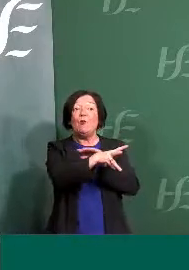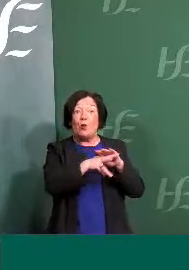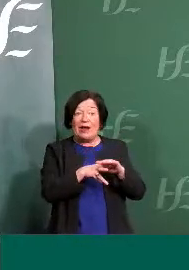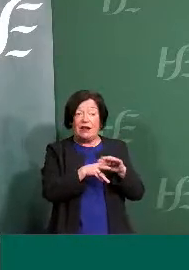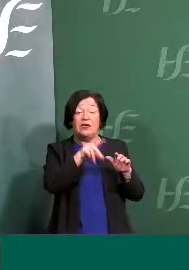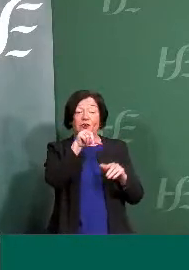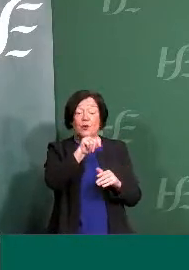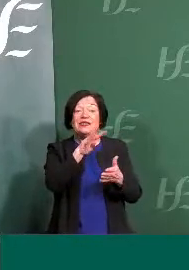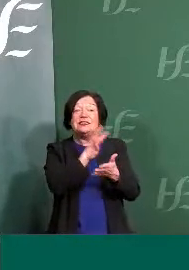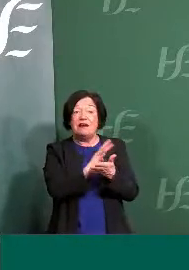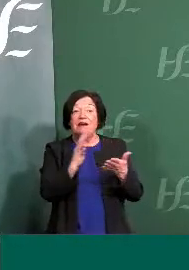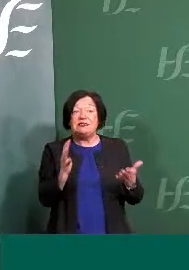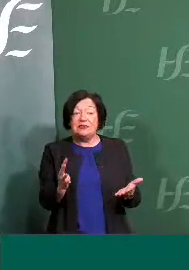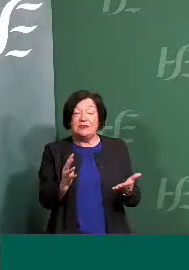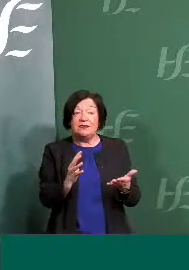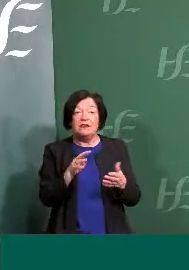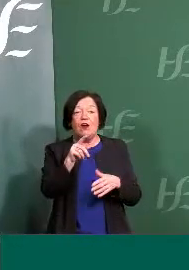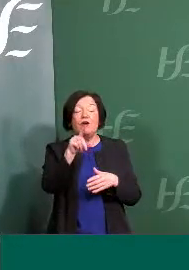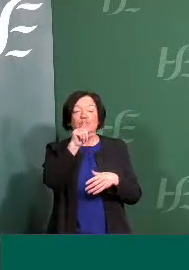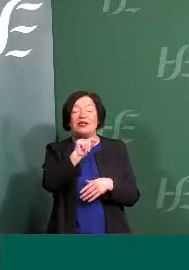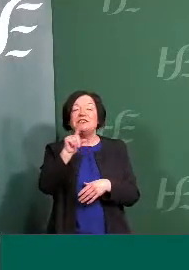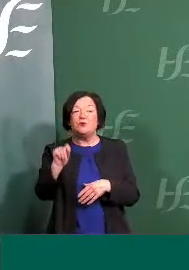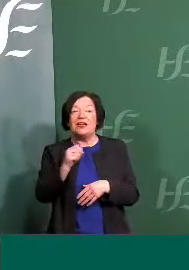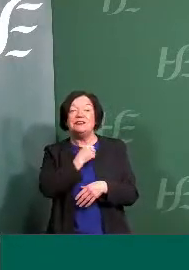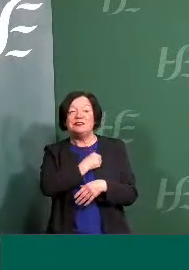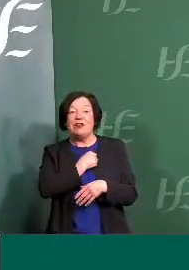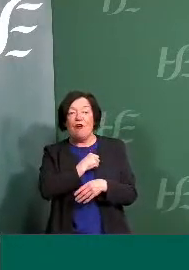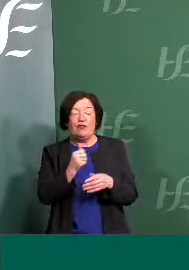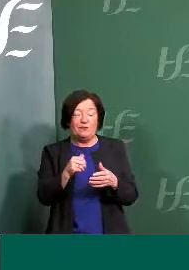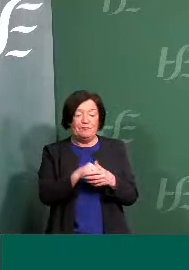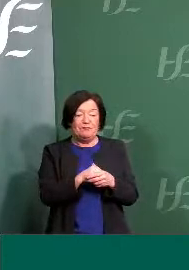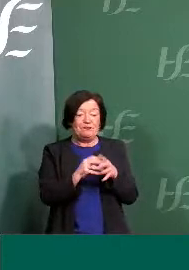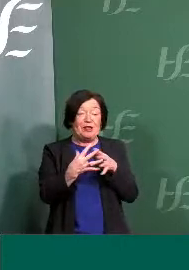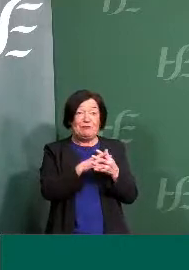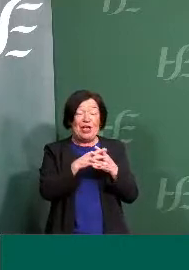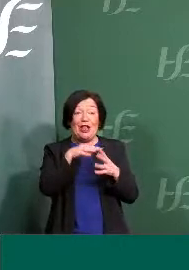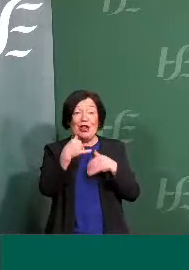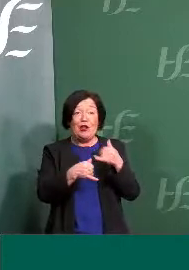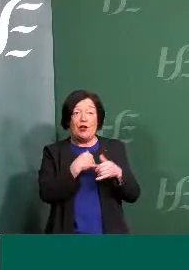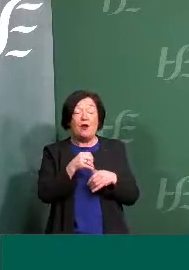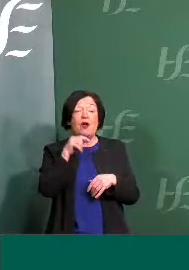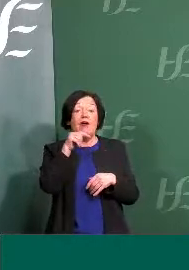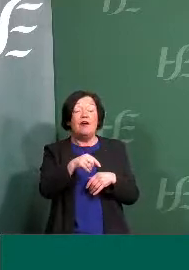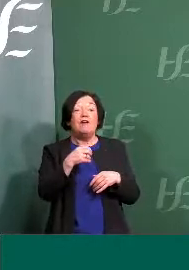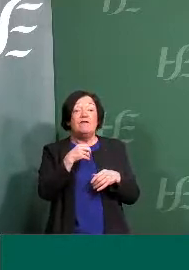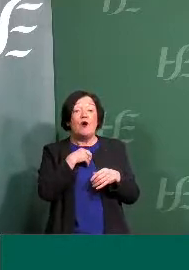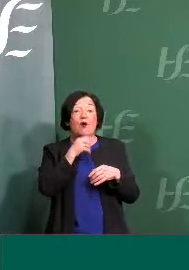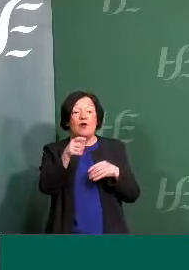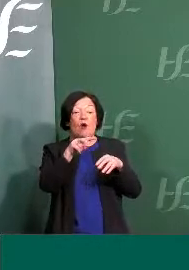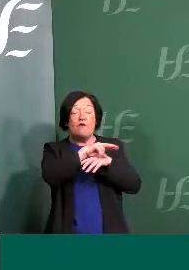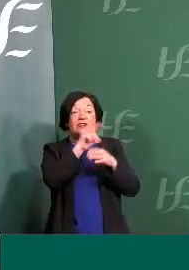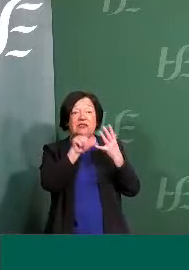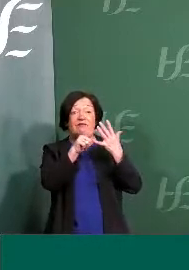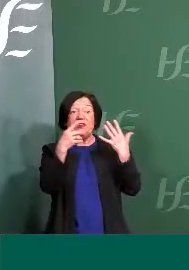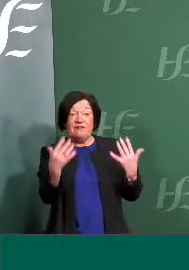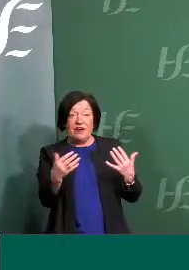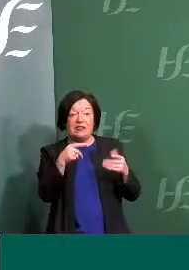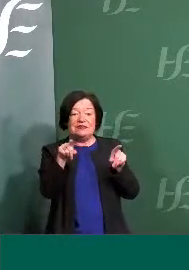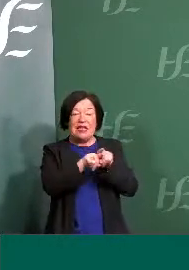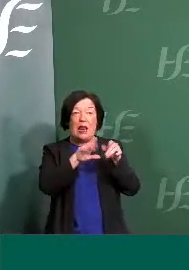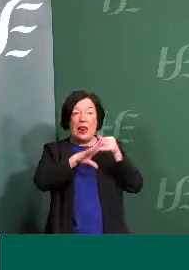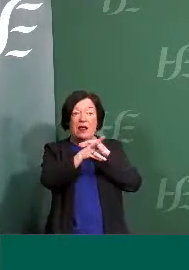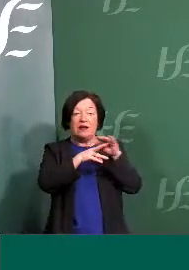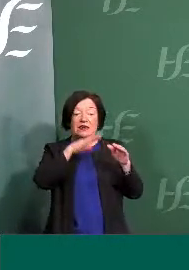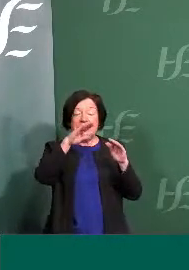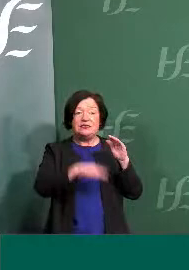in 2019. Or in 2020, sorry, I'm mixing up my years. In terms of our over 75-year-olds, similar to last week, just